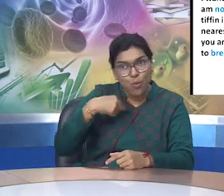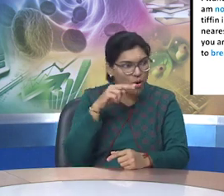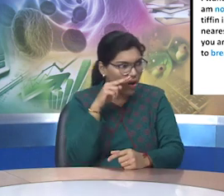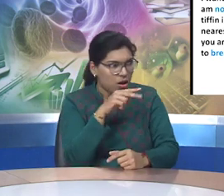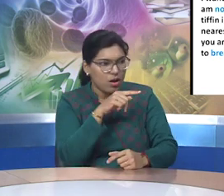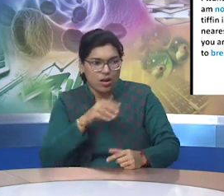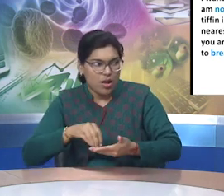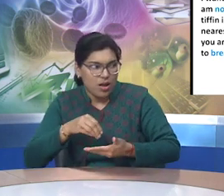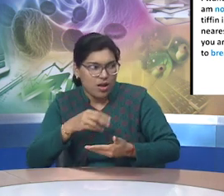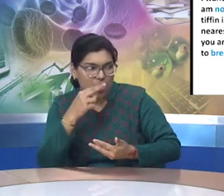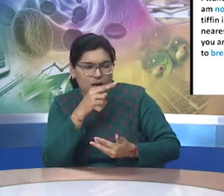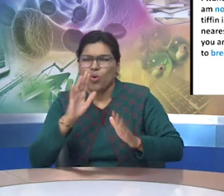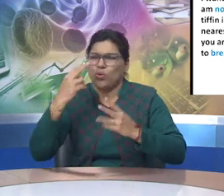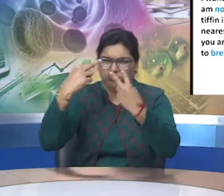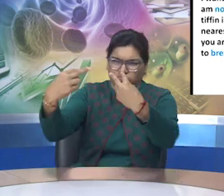Don't mind me.